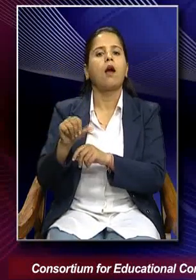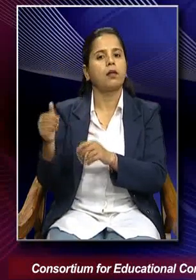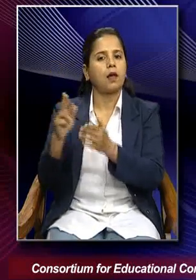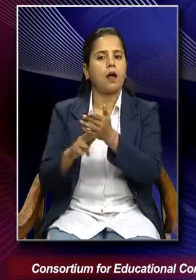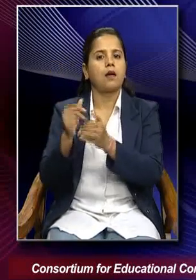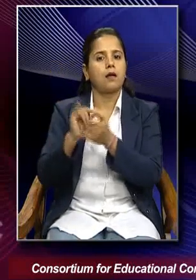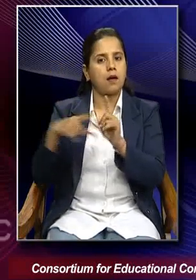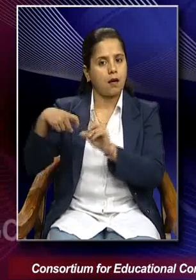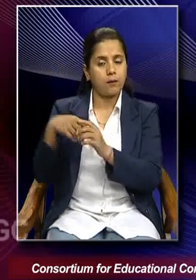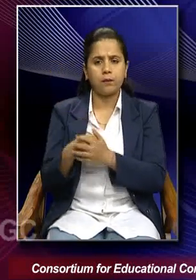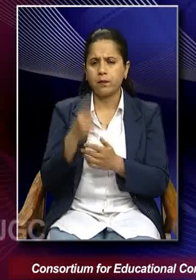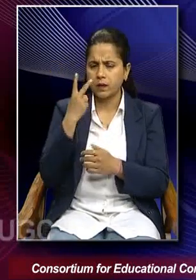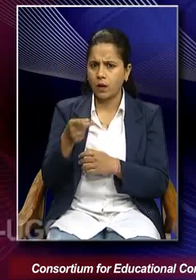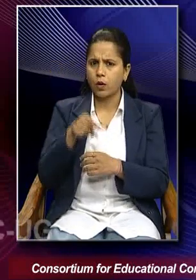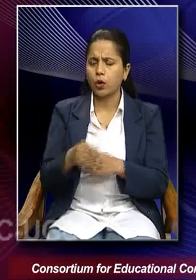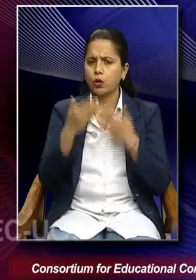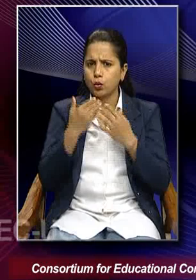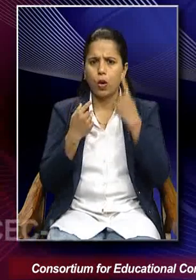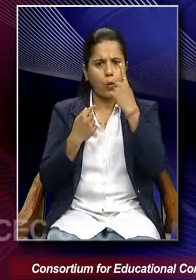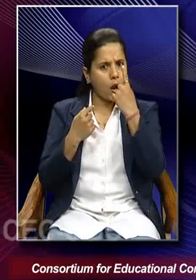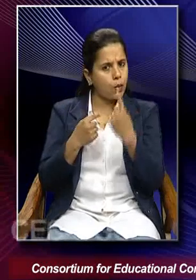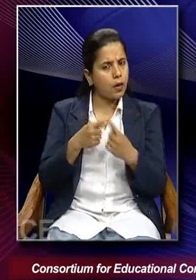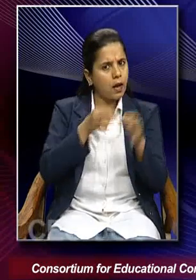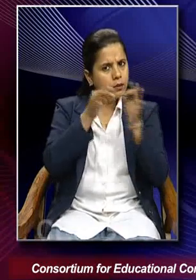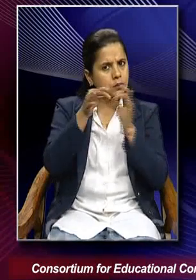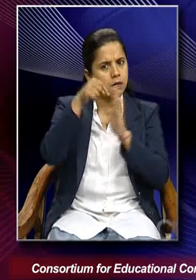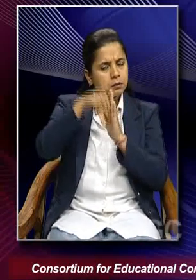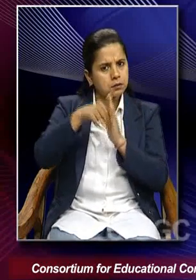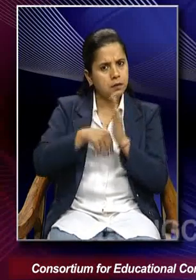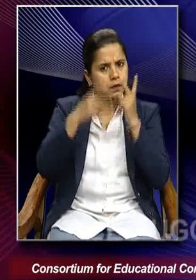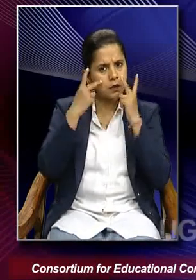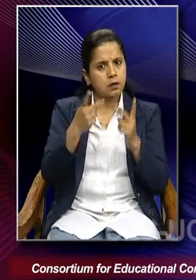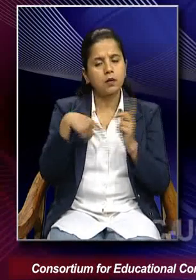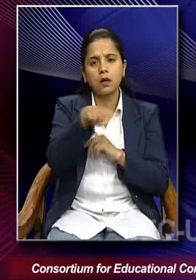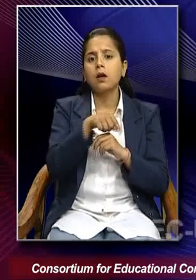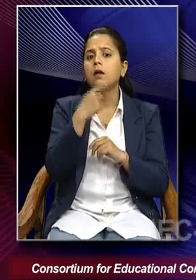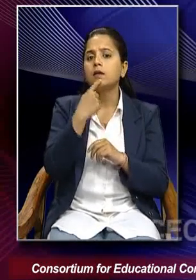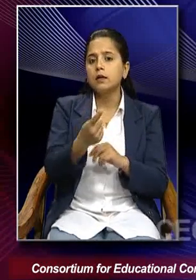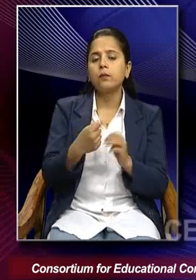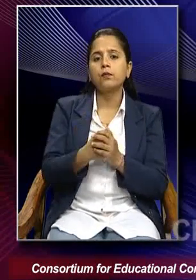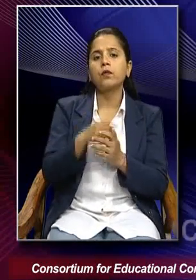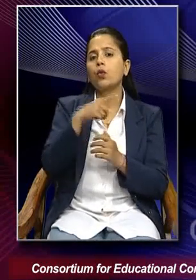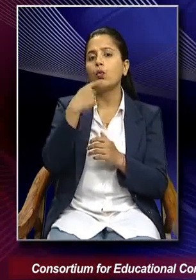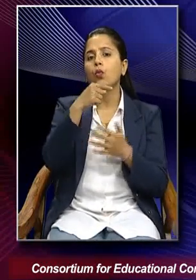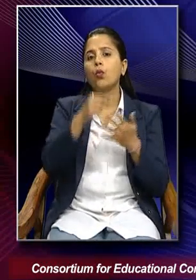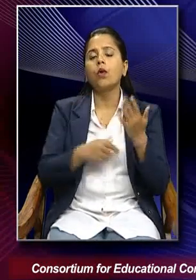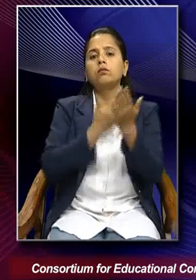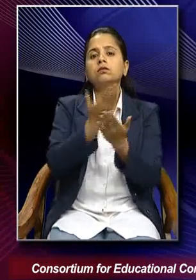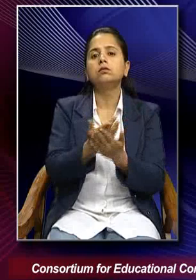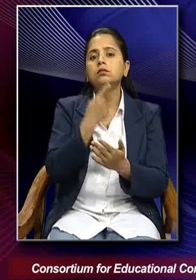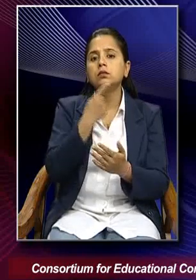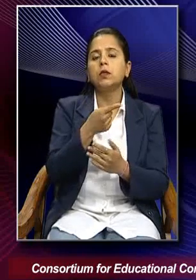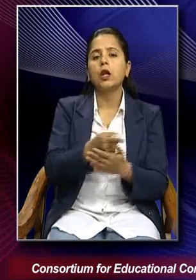look at each of these schools briefly and see who were the proposers of